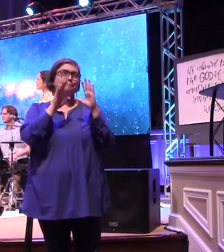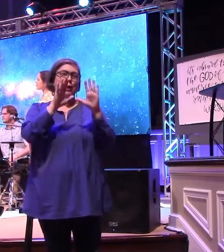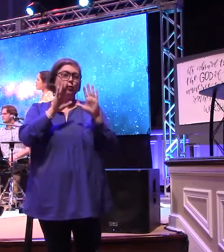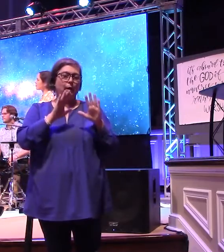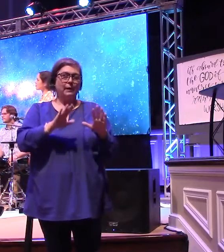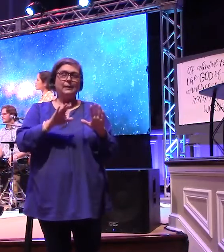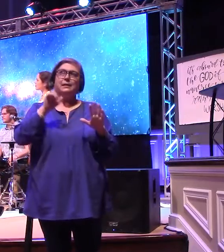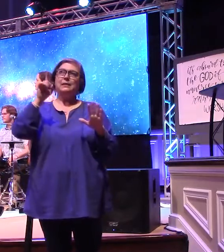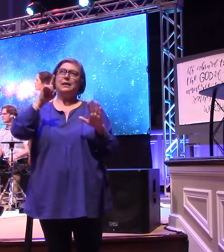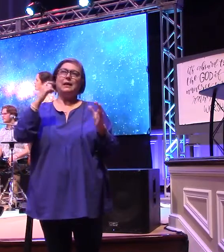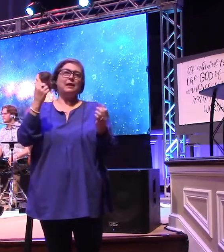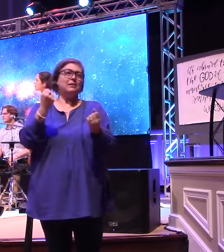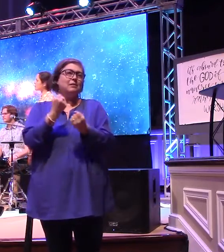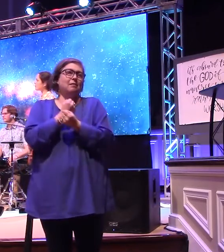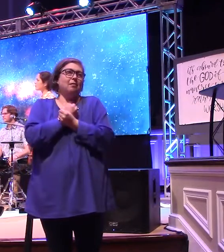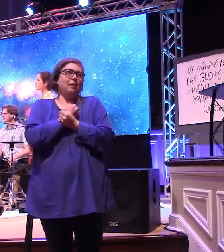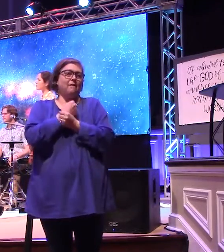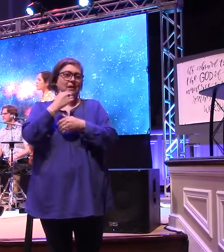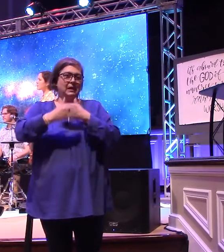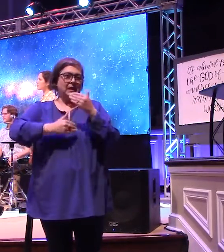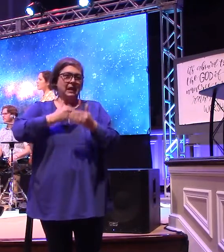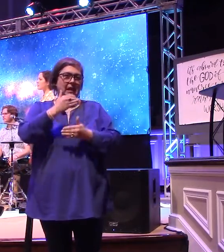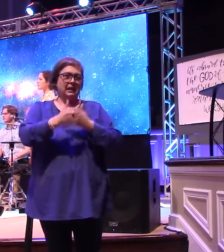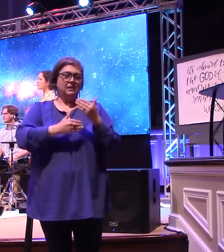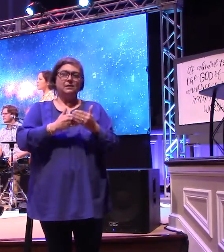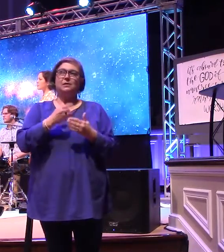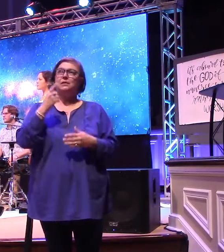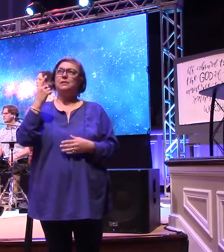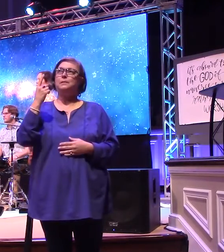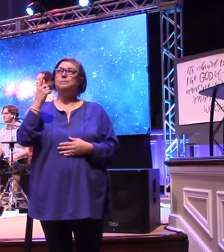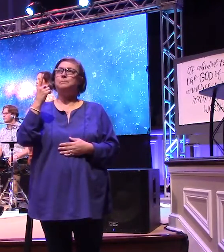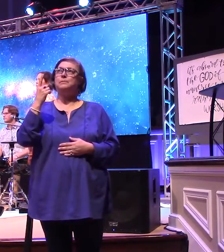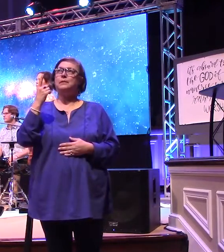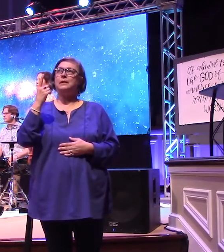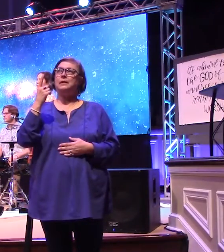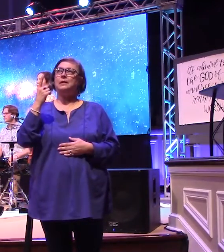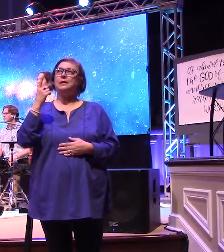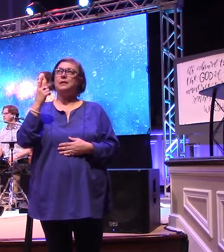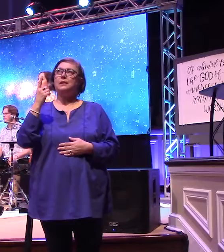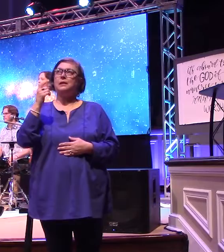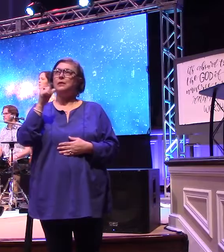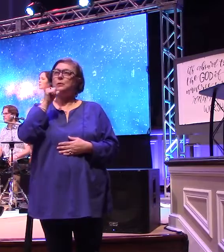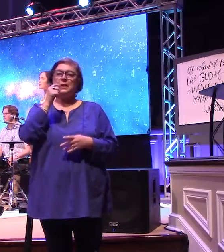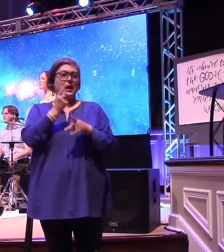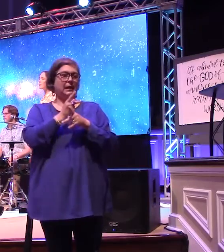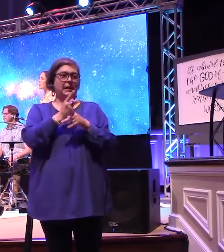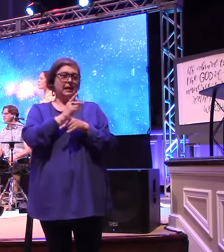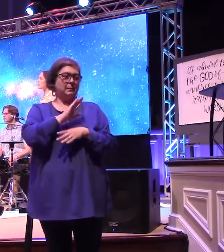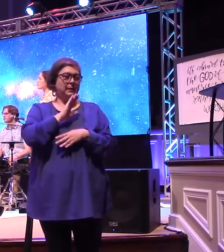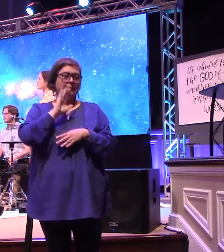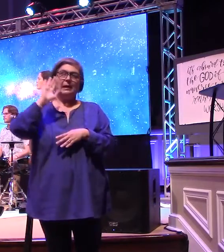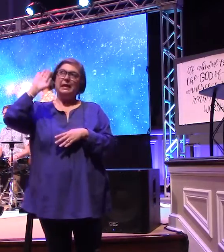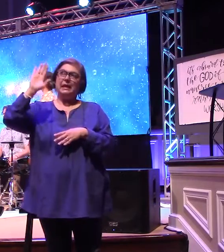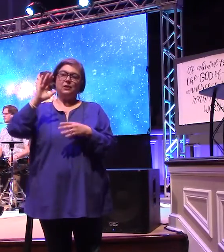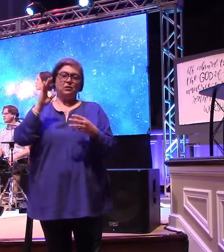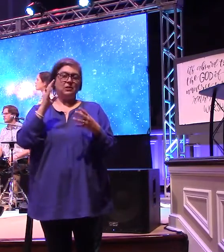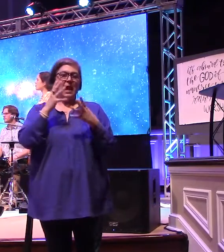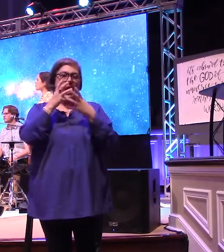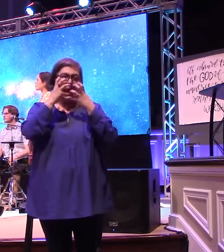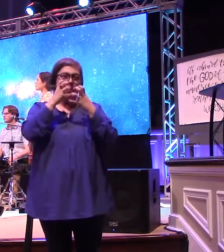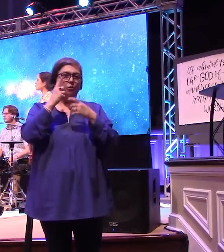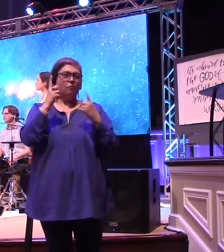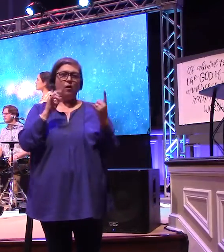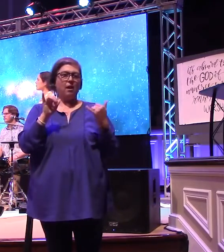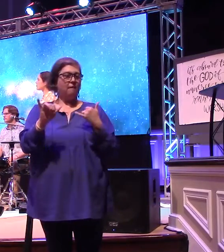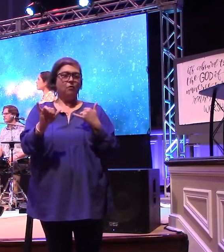loving kindness. He will not always strive with us, nor will he keep his anger forever. He's not dealt with us according to our